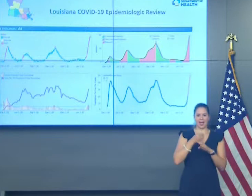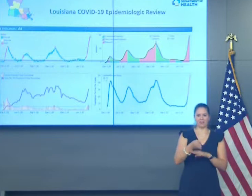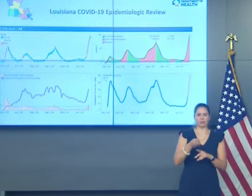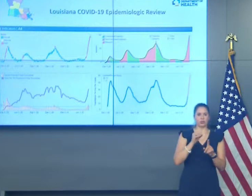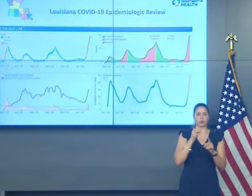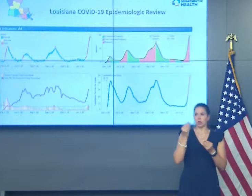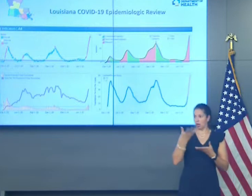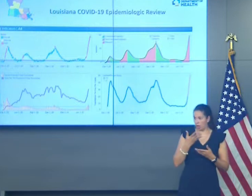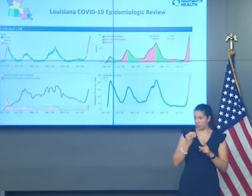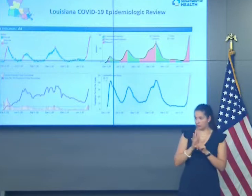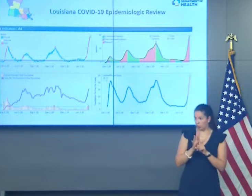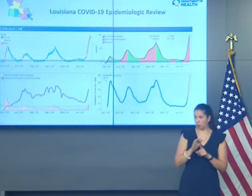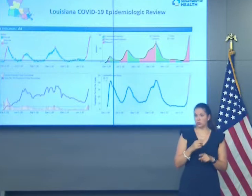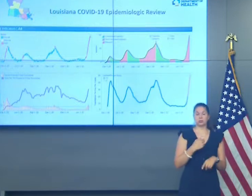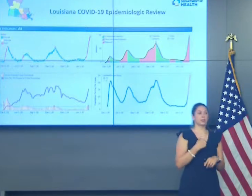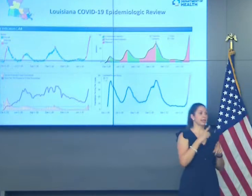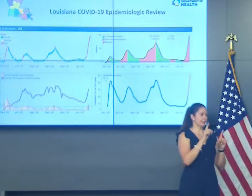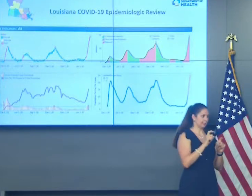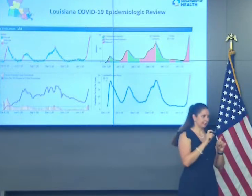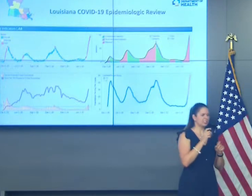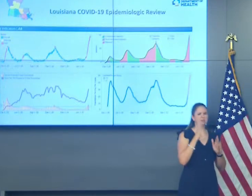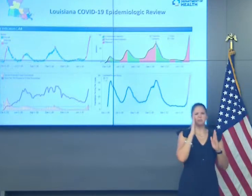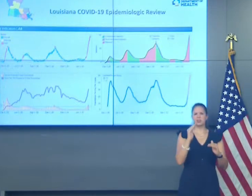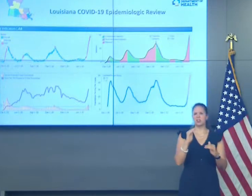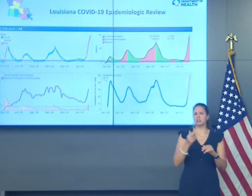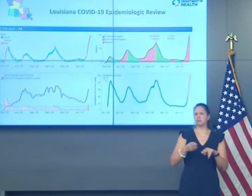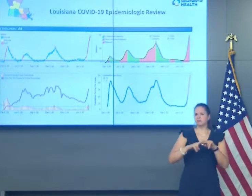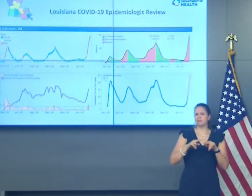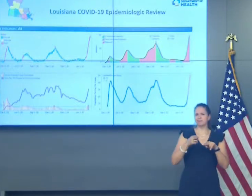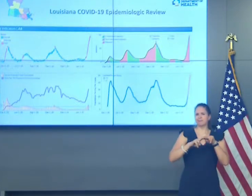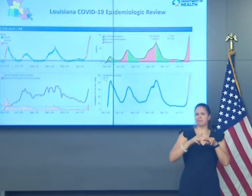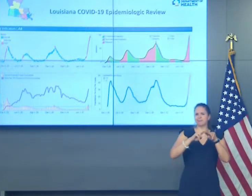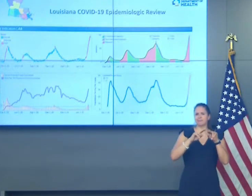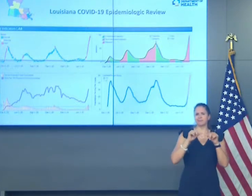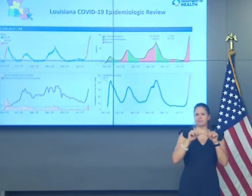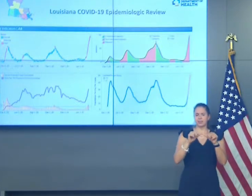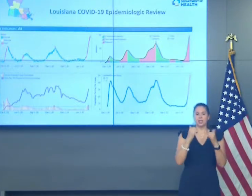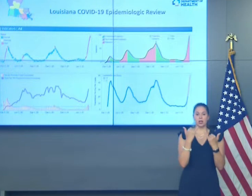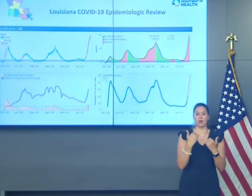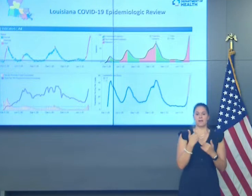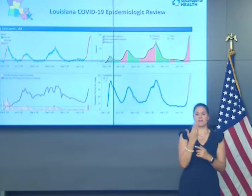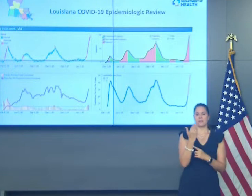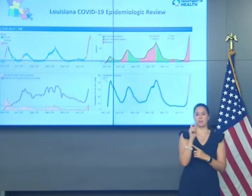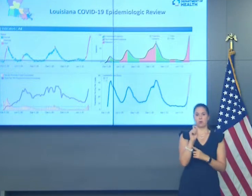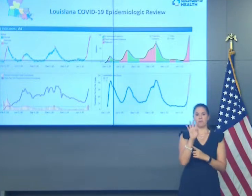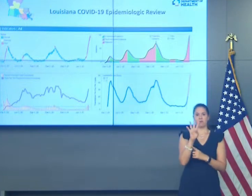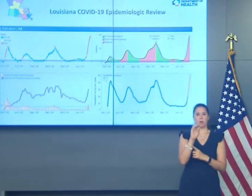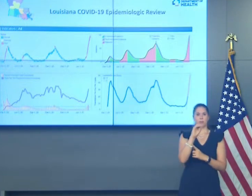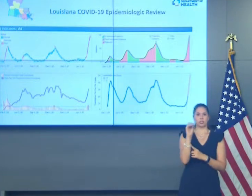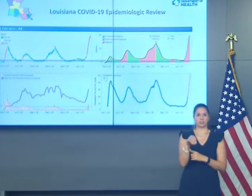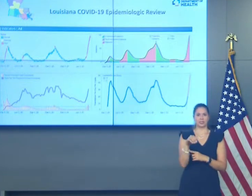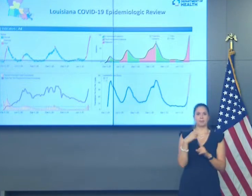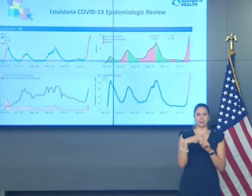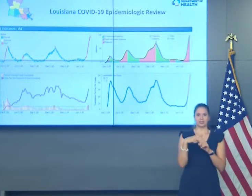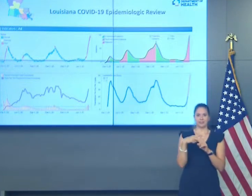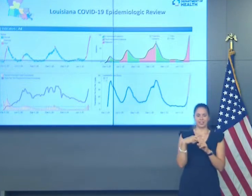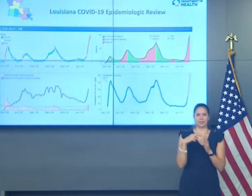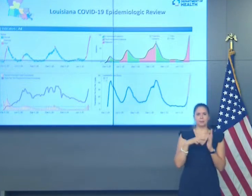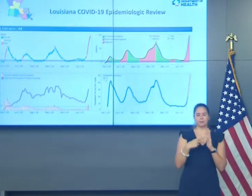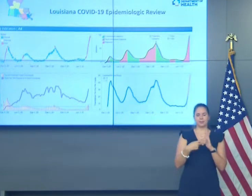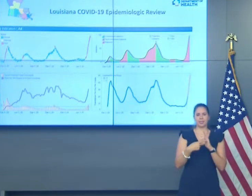We should expect those increases to continue. We now have 15.4% positivity. That